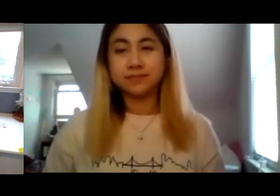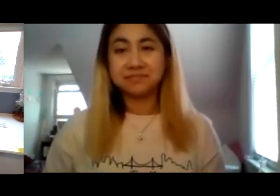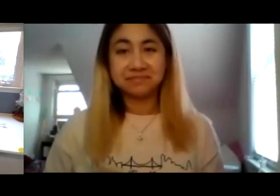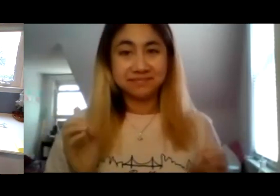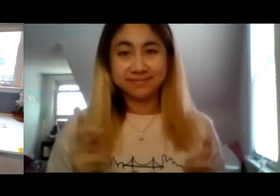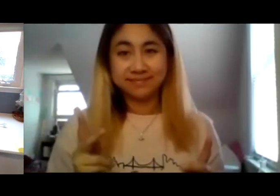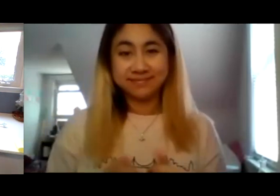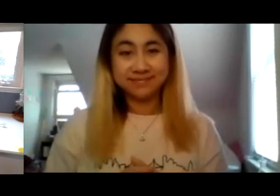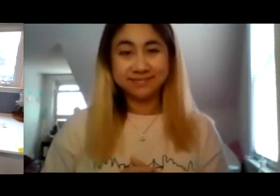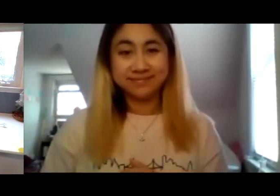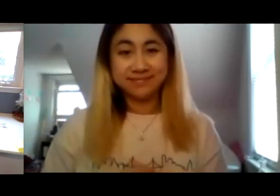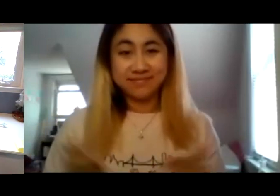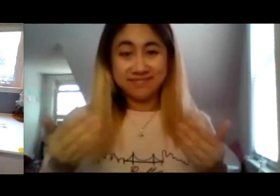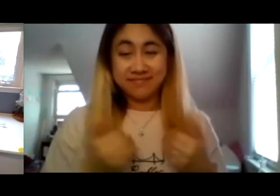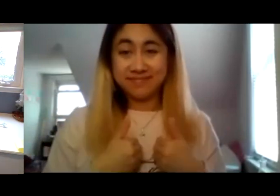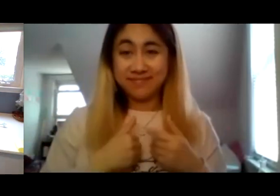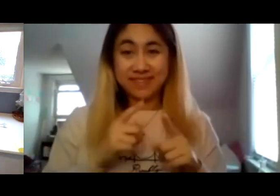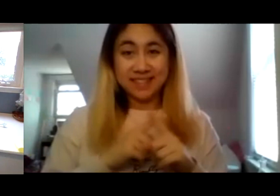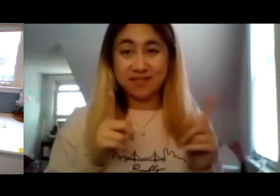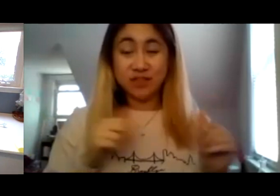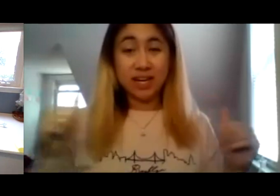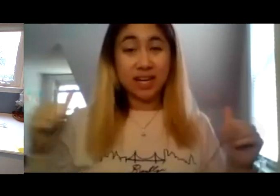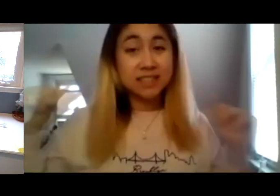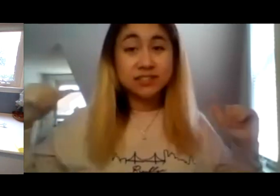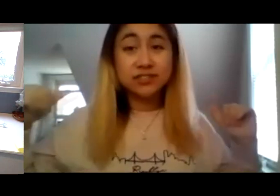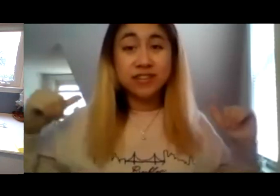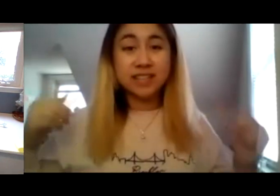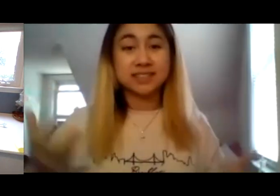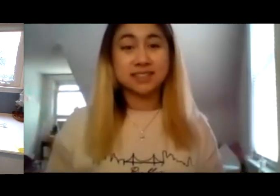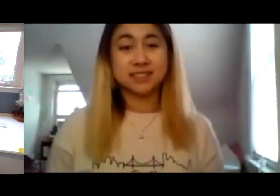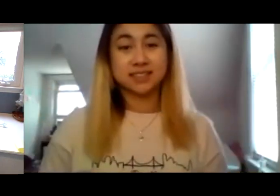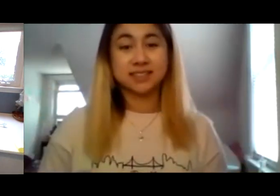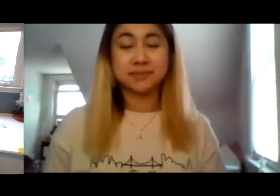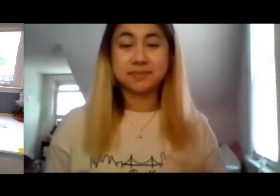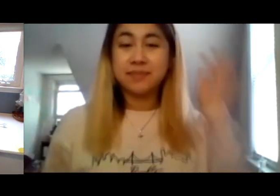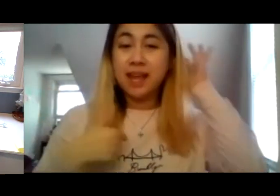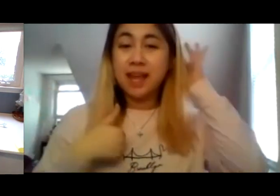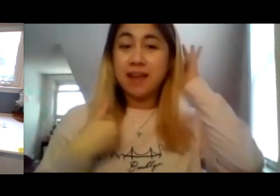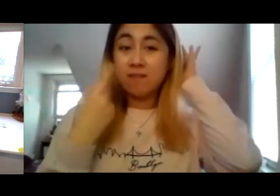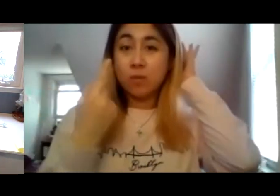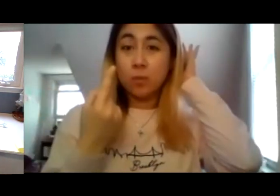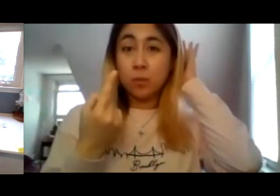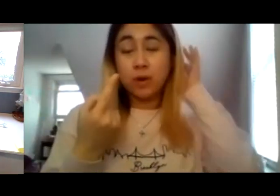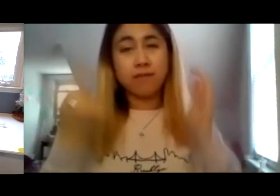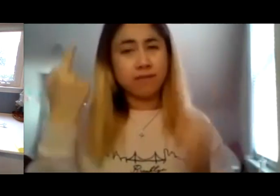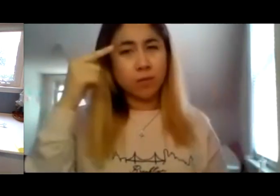Okay, so we have our different exercises. So I actually have one for each level.